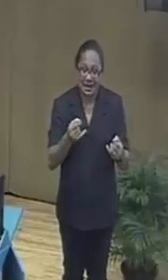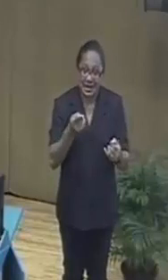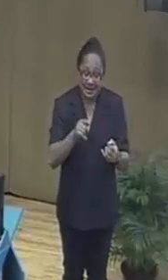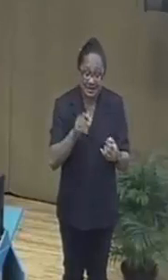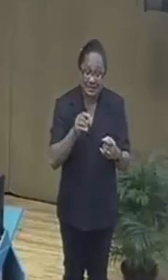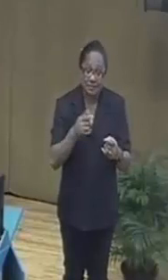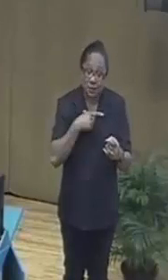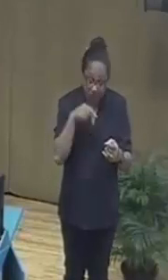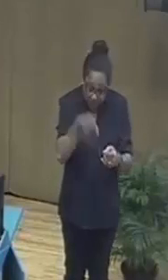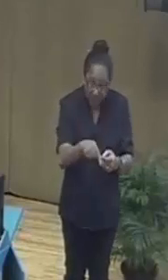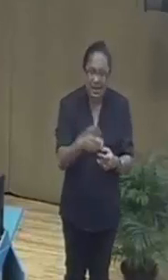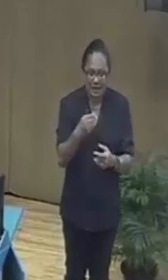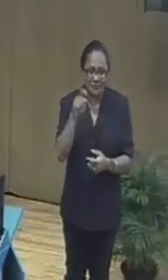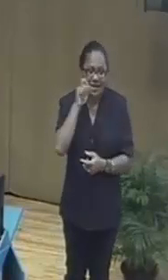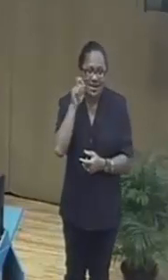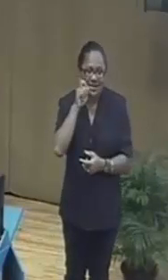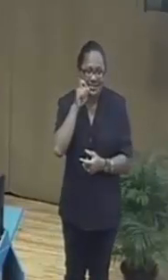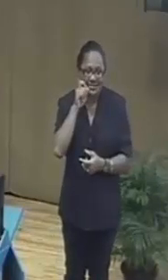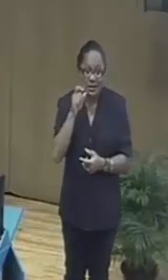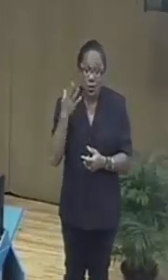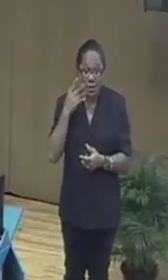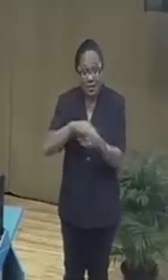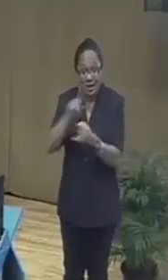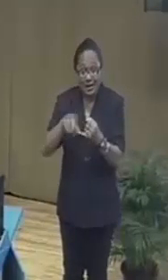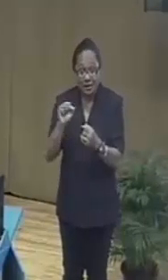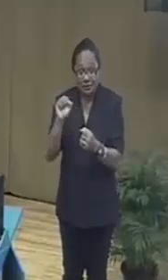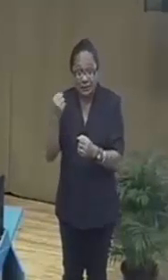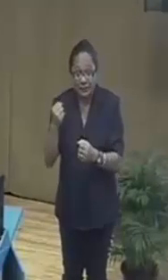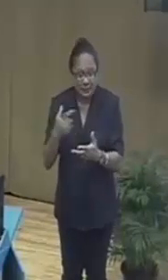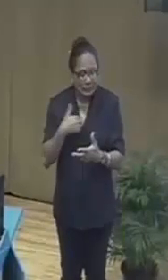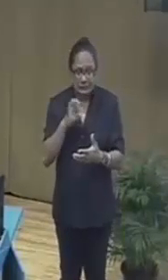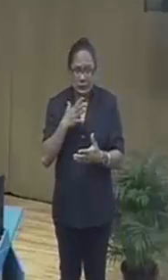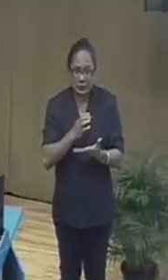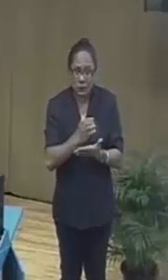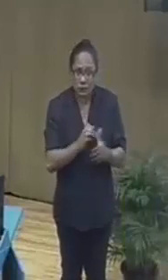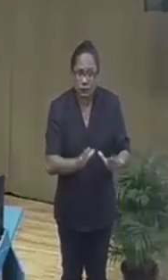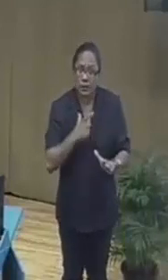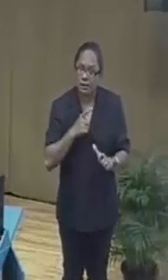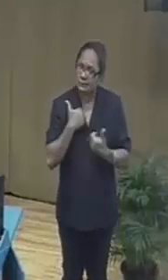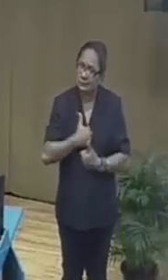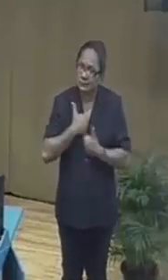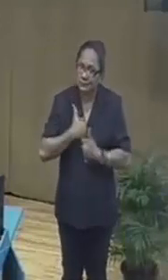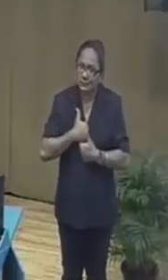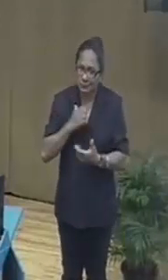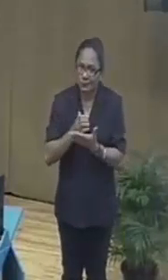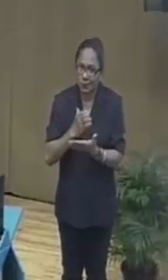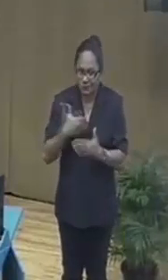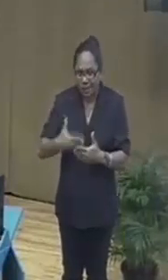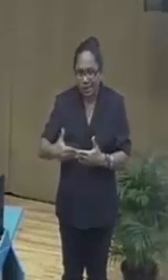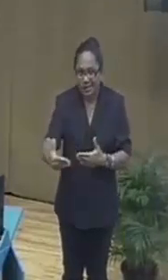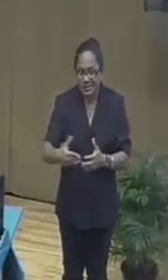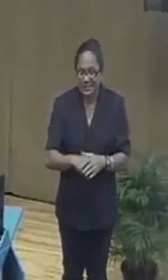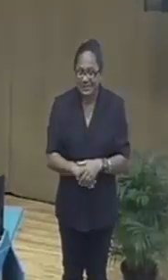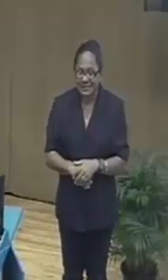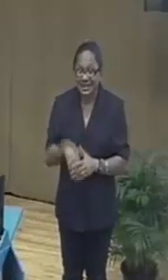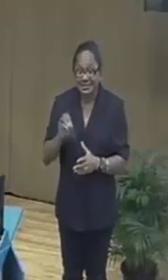lot of fun. To be honest, at the end of the semester, I almost didn't want the course to end because I was having so much fun. So